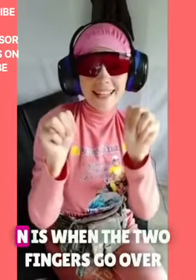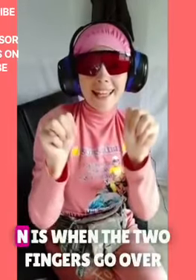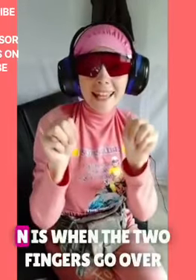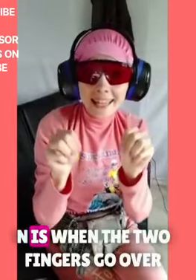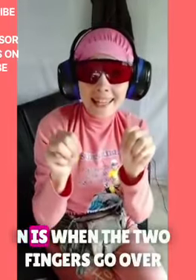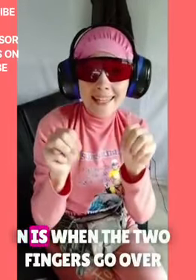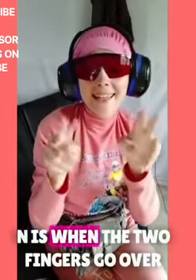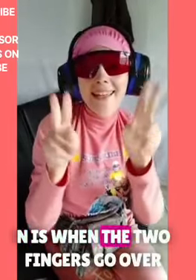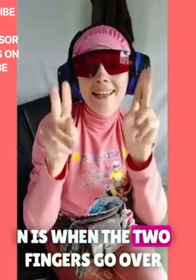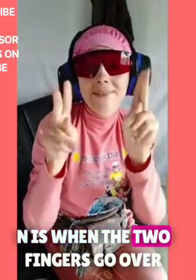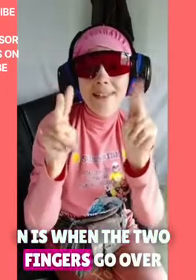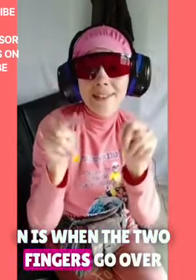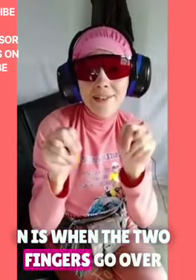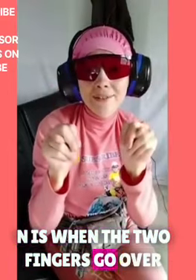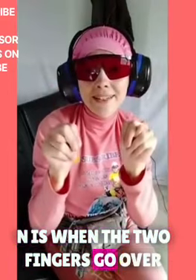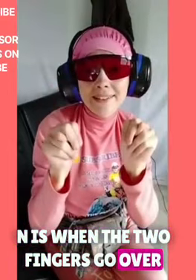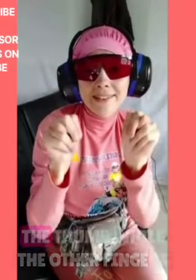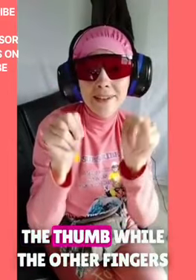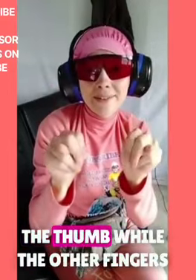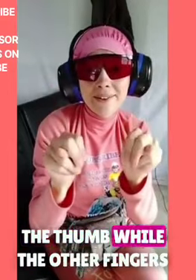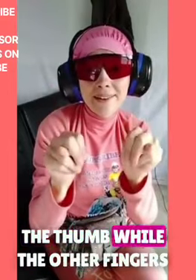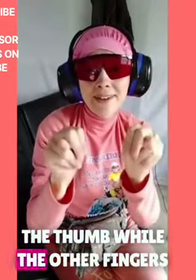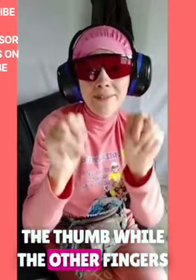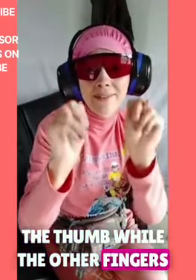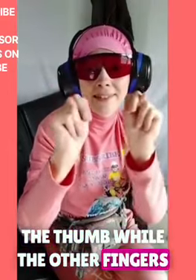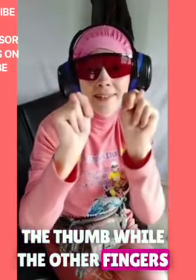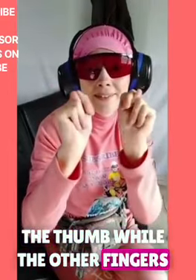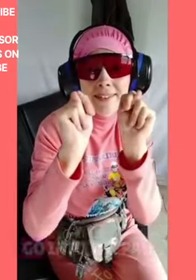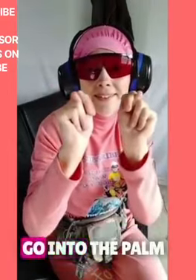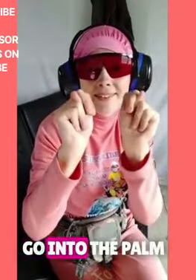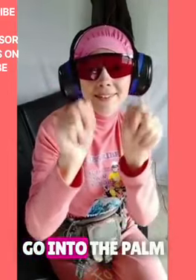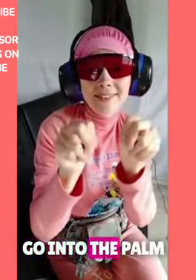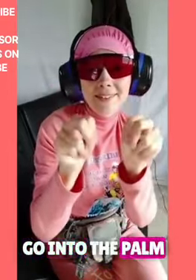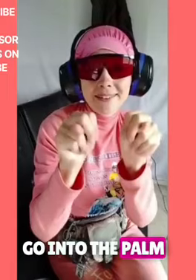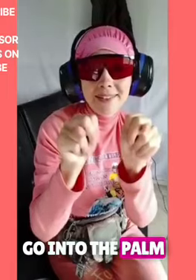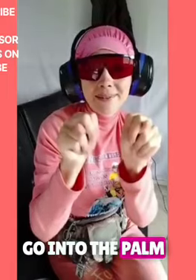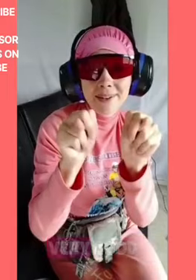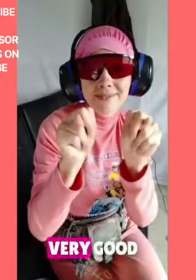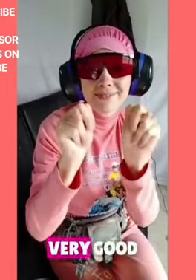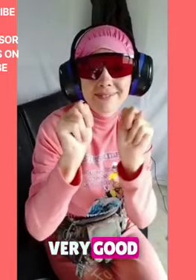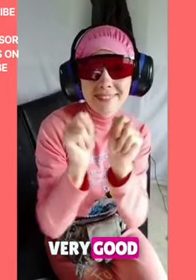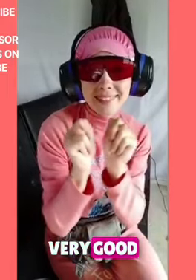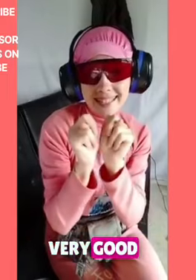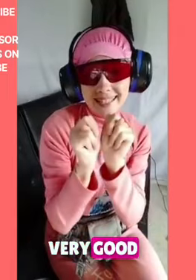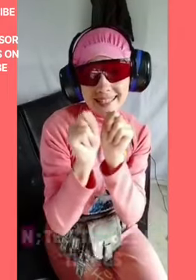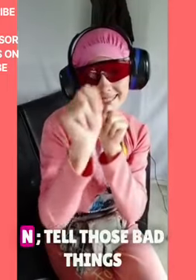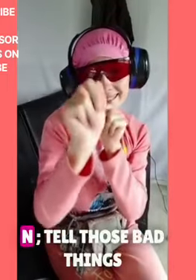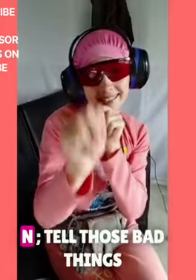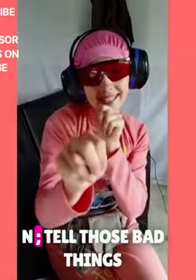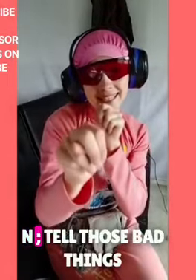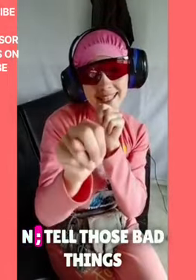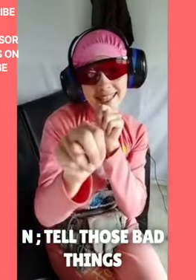N is when the two fingers go over the thumb while the other fingers go into the palm. Very good. N.